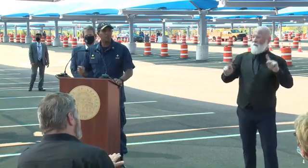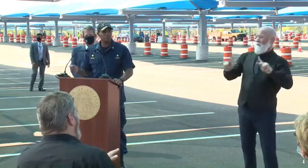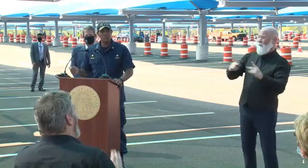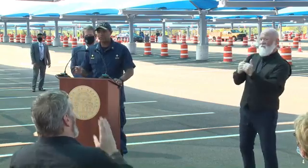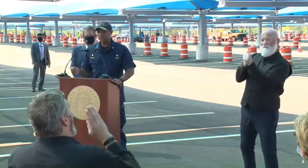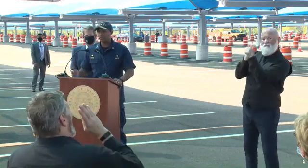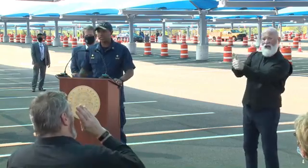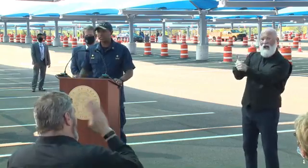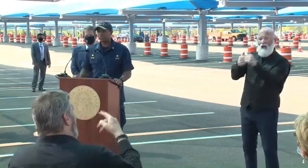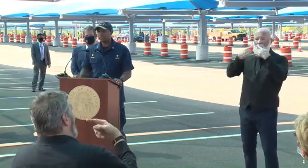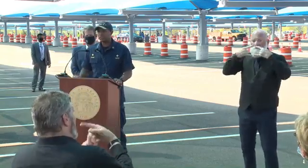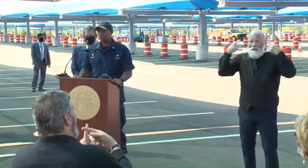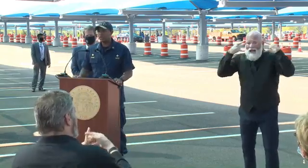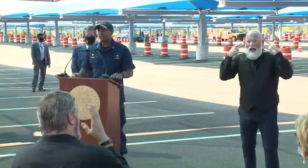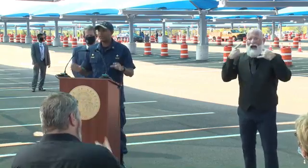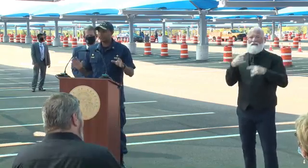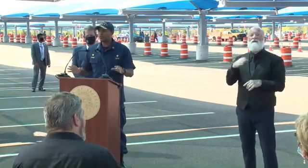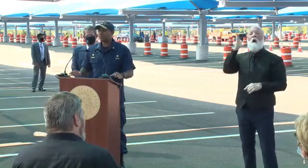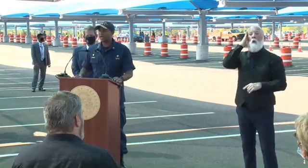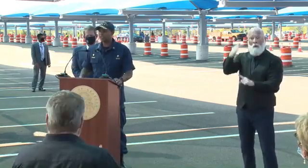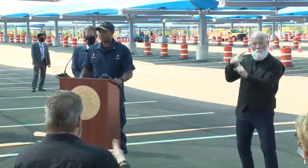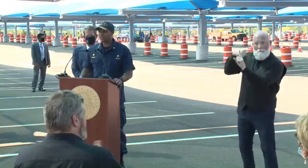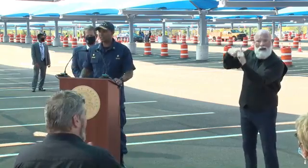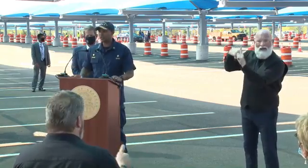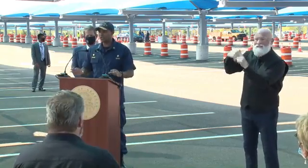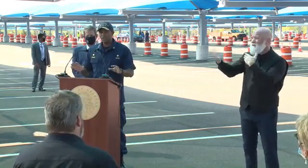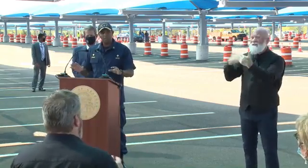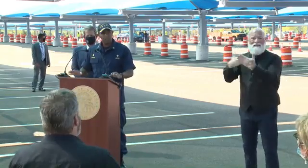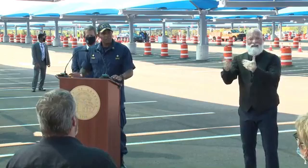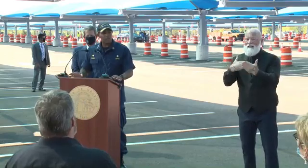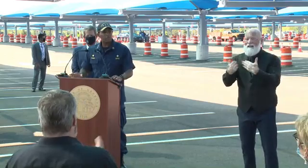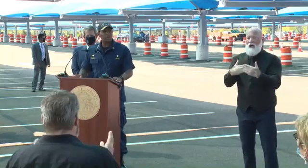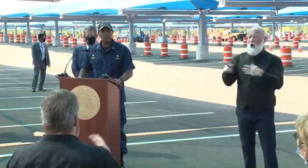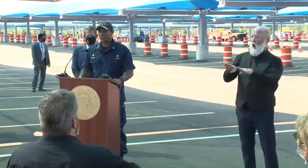no matter when we reopen, but we'll have fewer positive cases